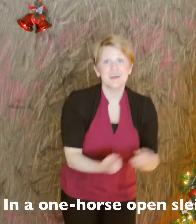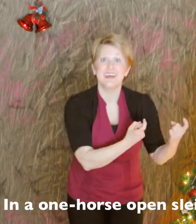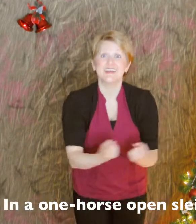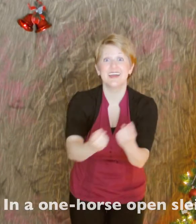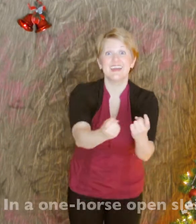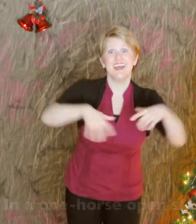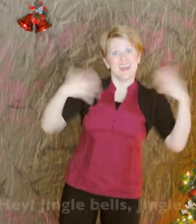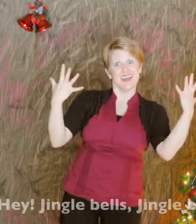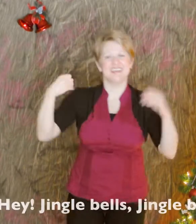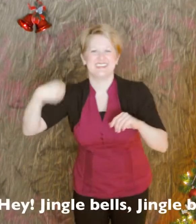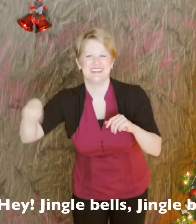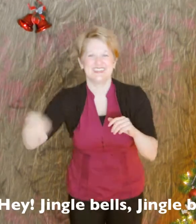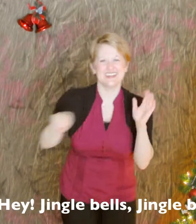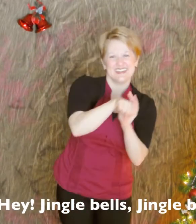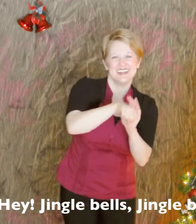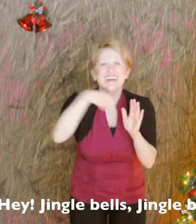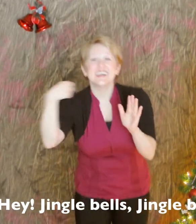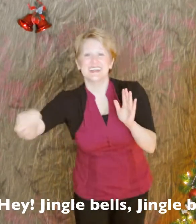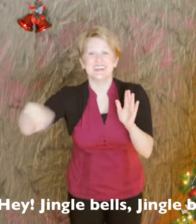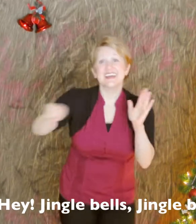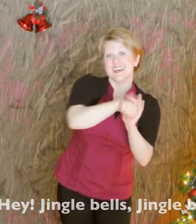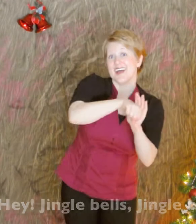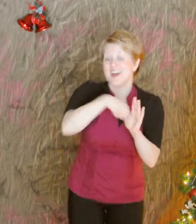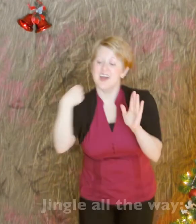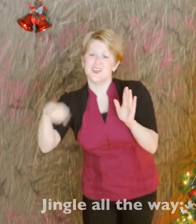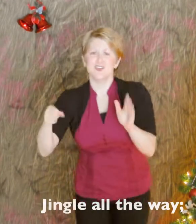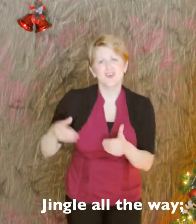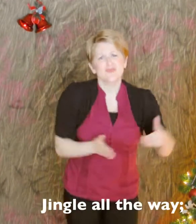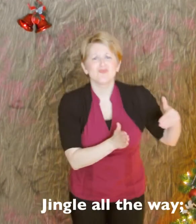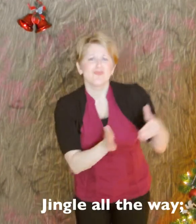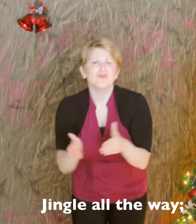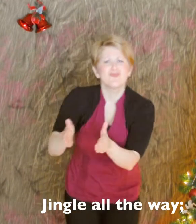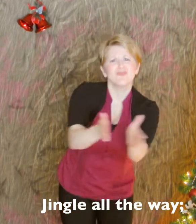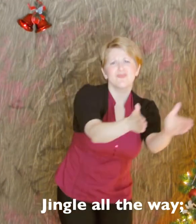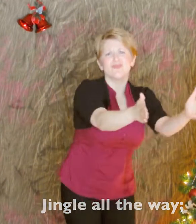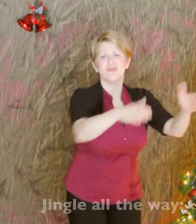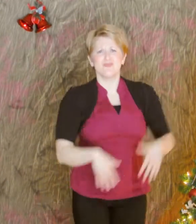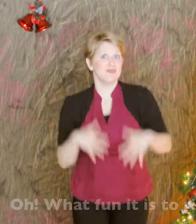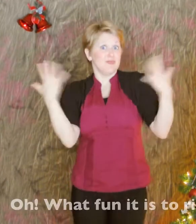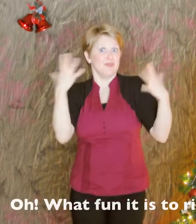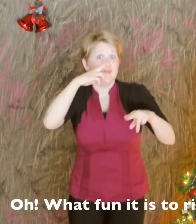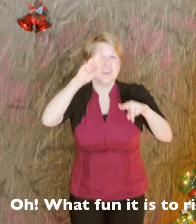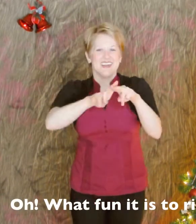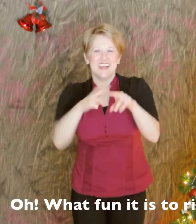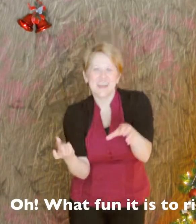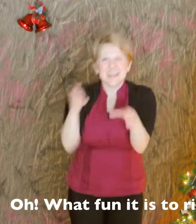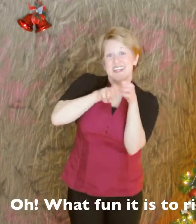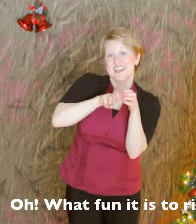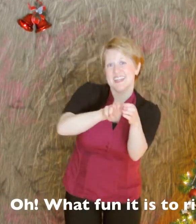open sleigh Jingle bells, jingle bells, jingle all the way Oh, what fun it is